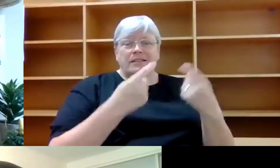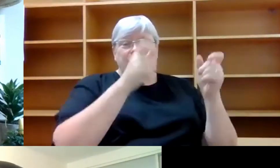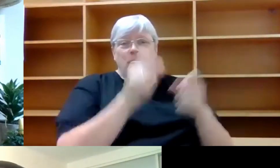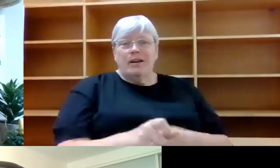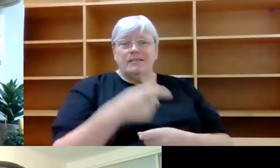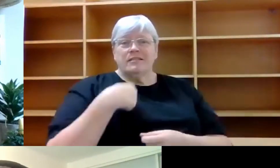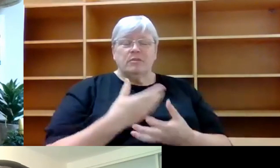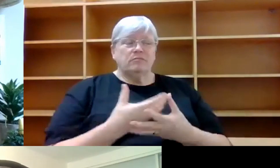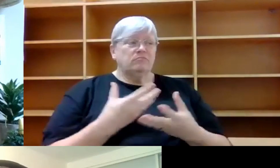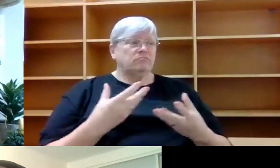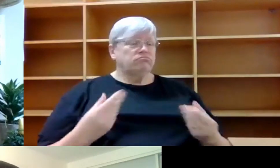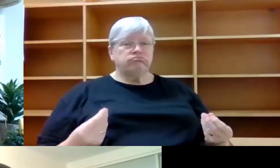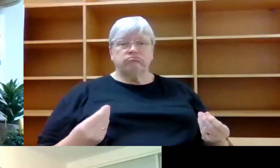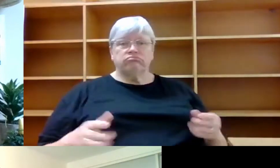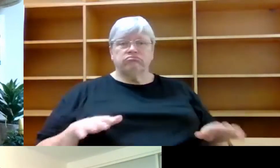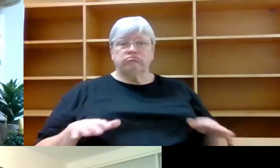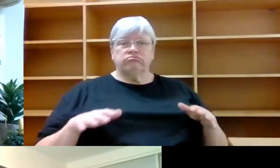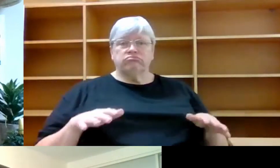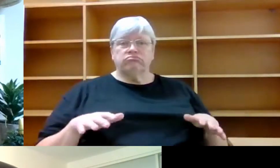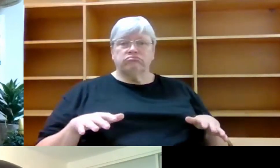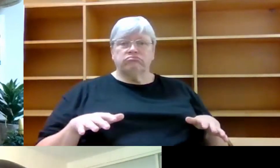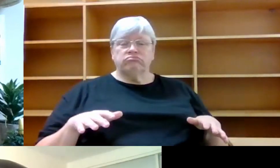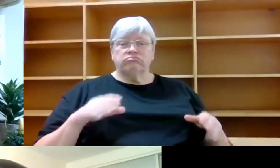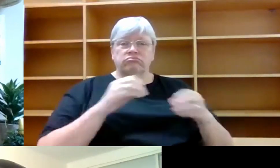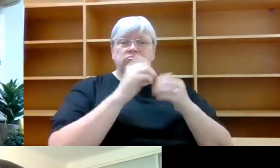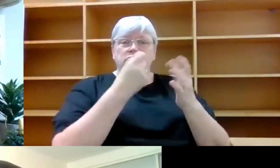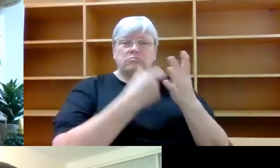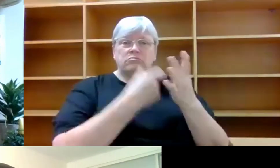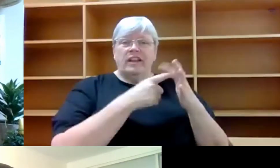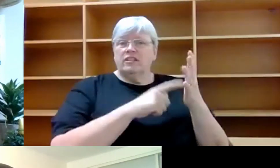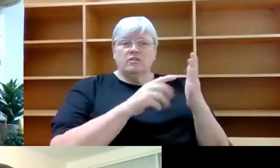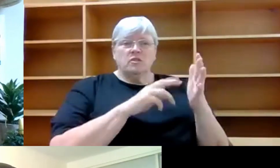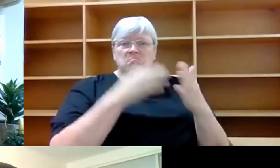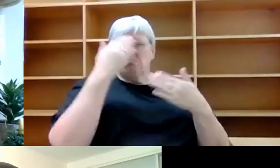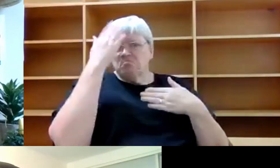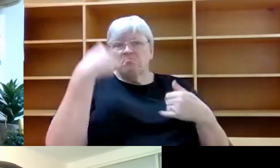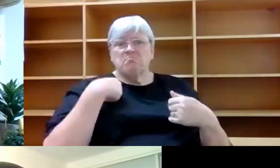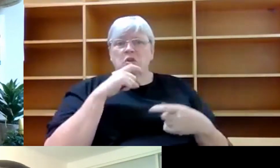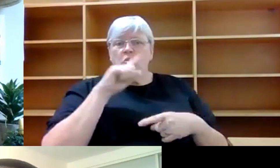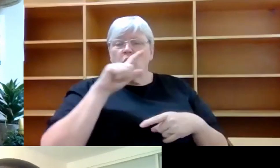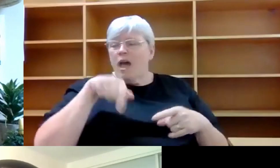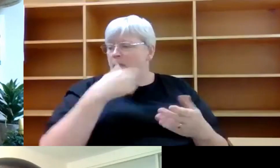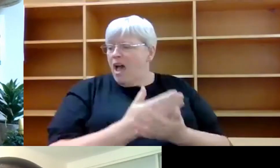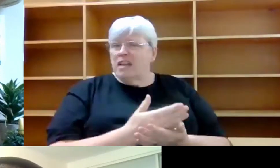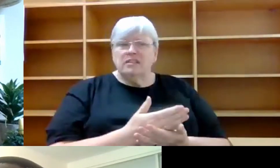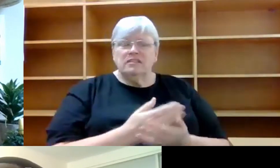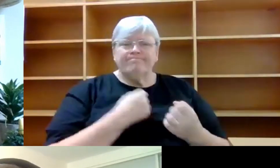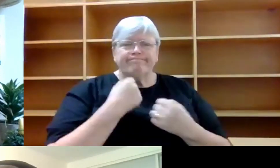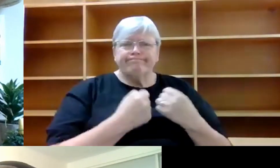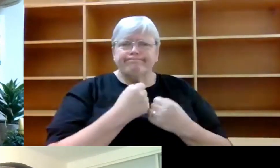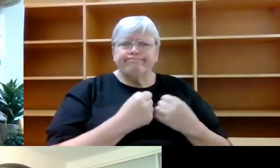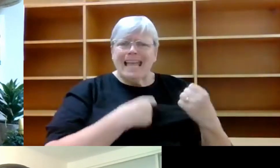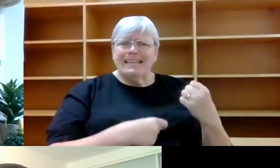yourself, I entered Brixton not quite knowing who I was, and I struggled with my